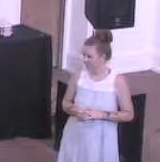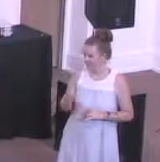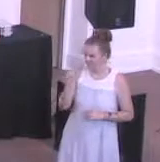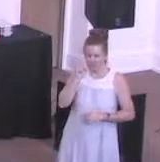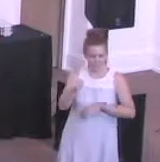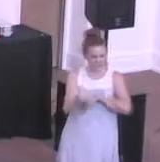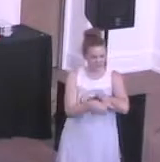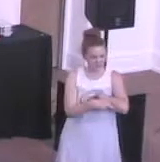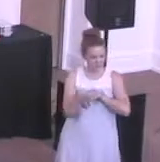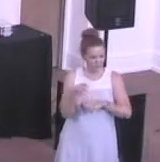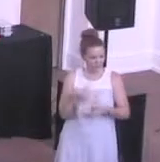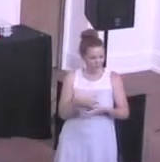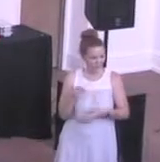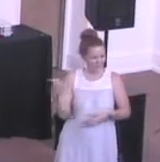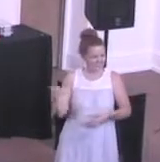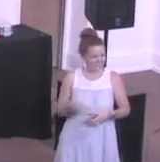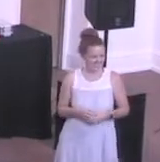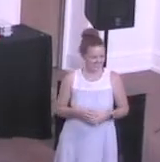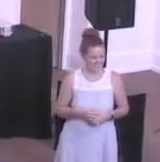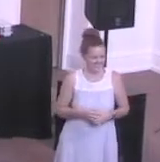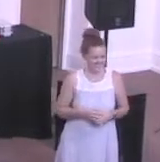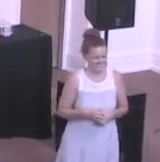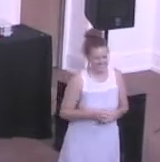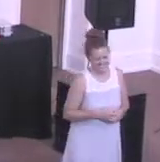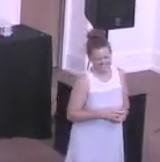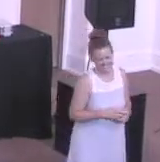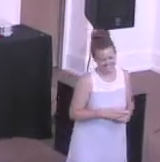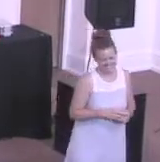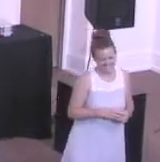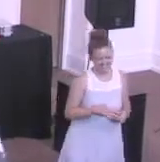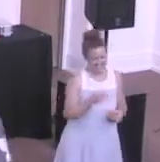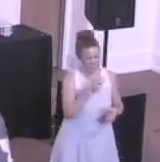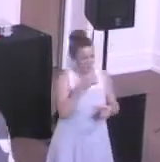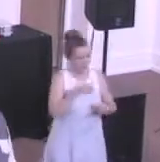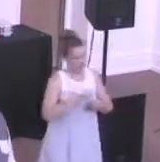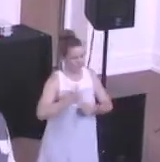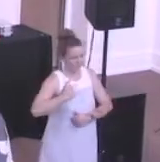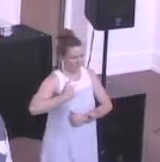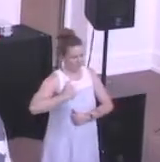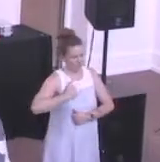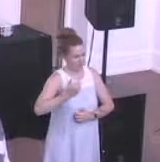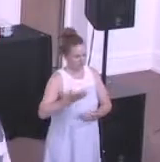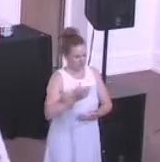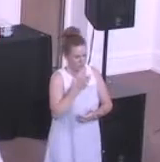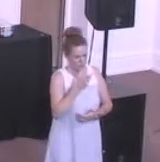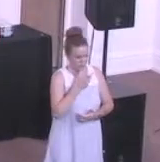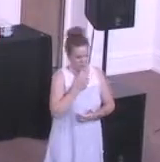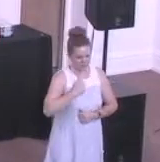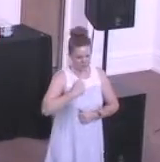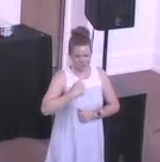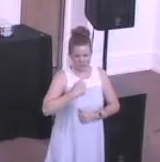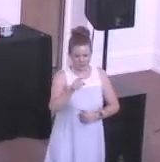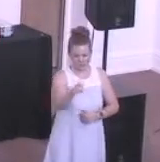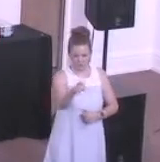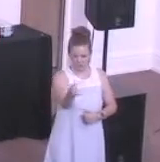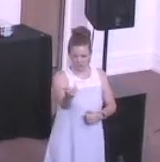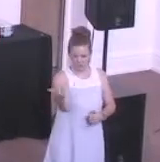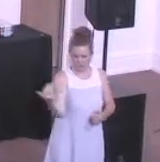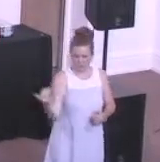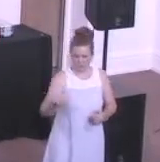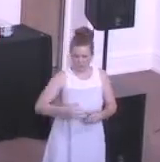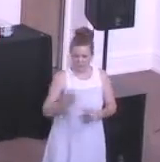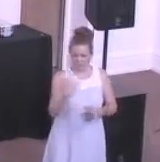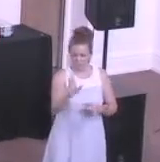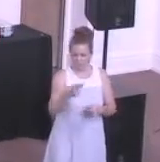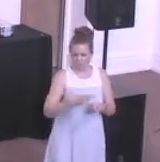it. I'll tell you guys, who was in the military in this room? You, sir, could you come forward?